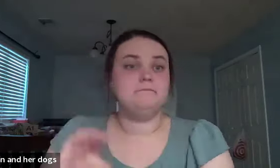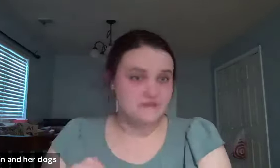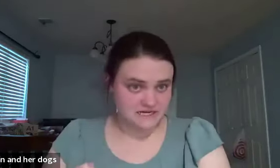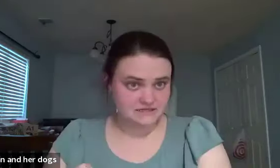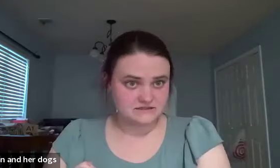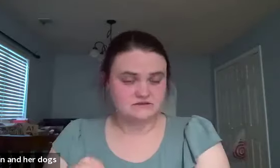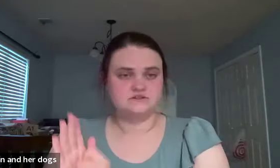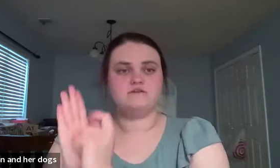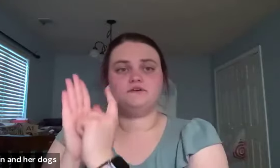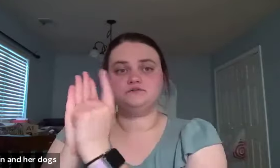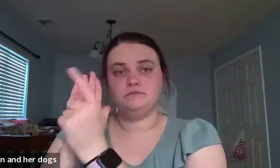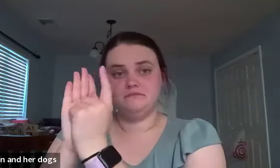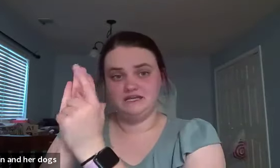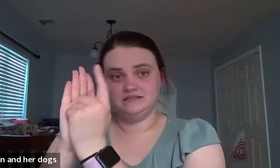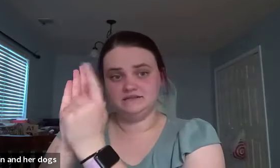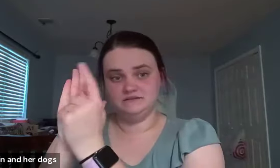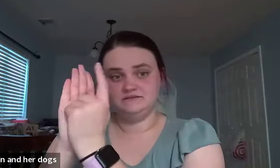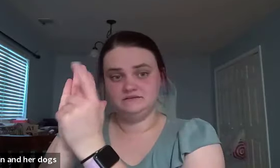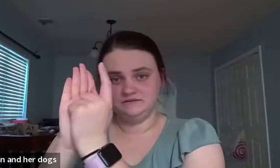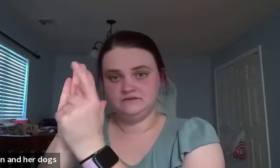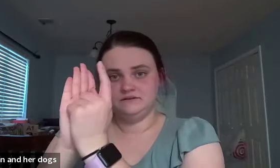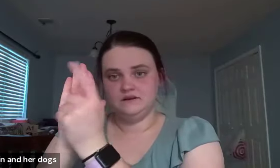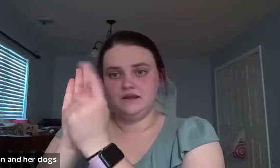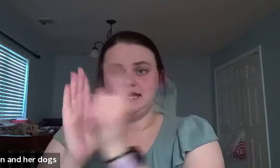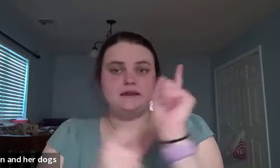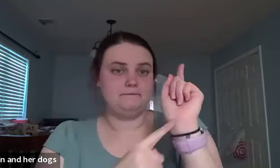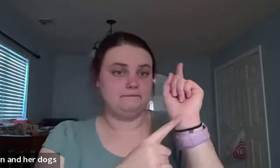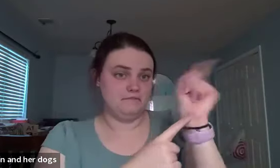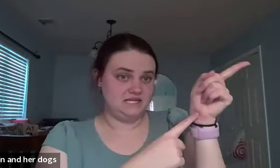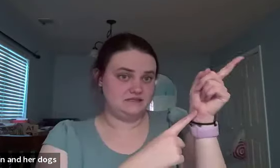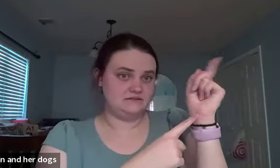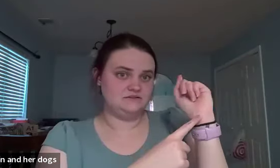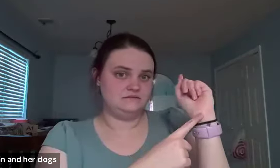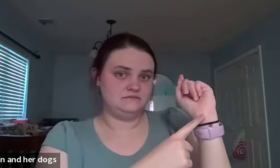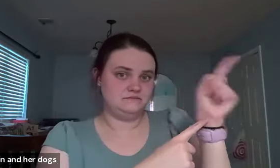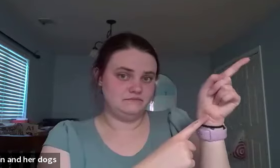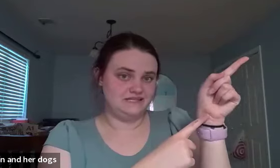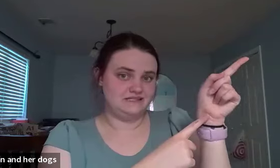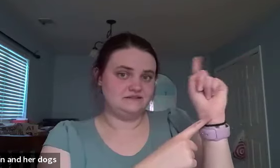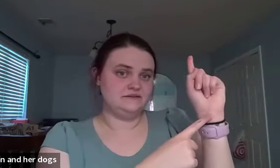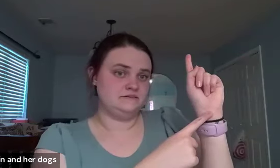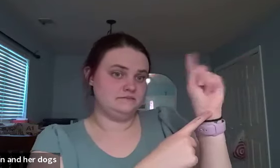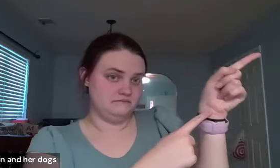Then minute. So the first one, minute. And minute. Minute.